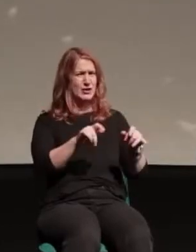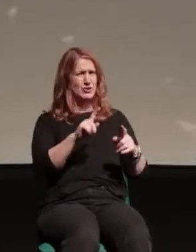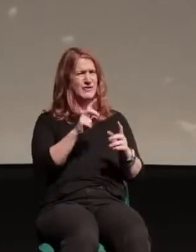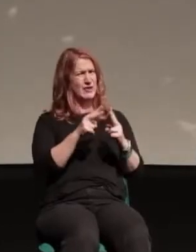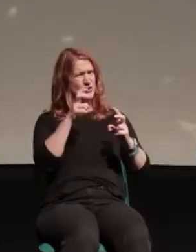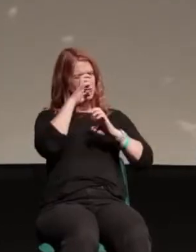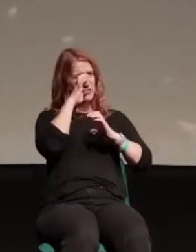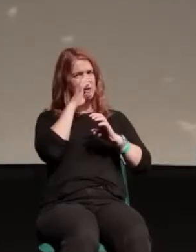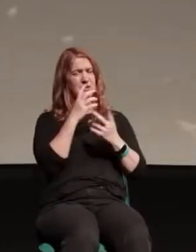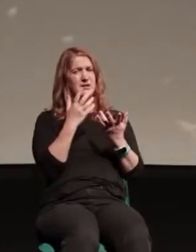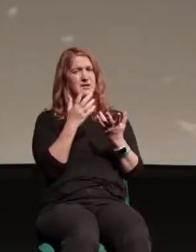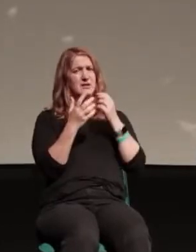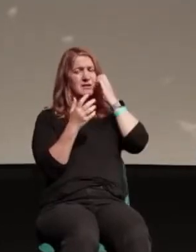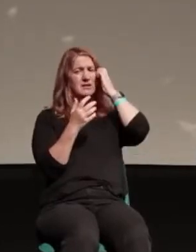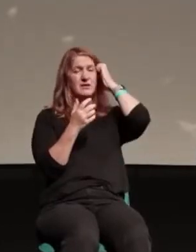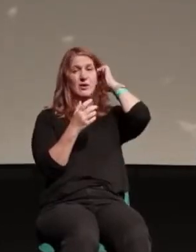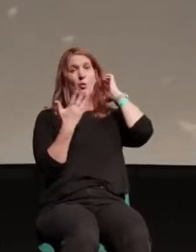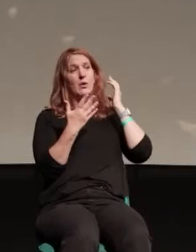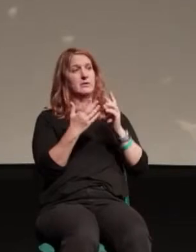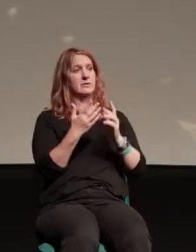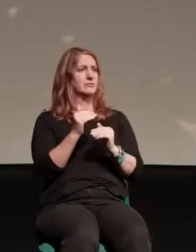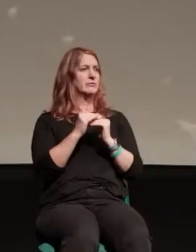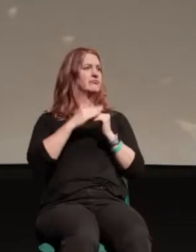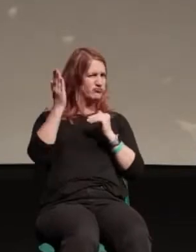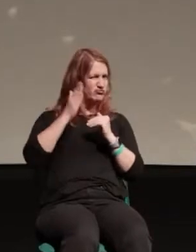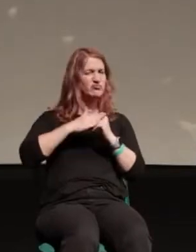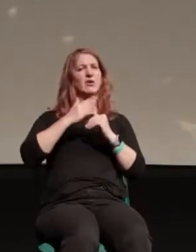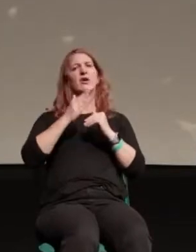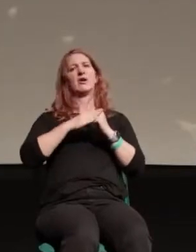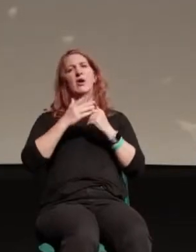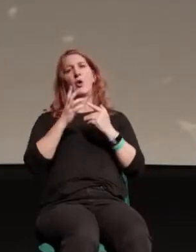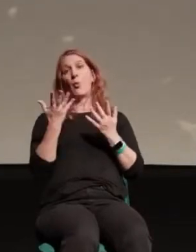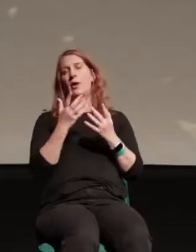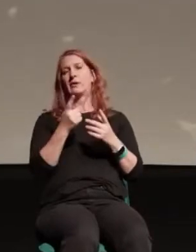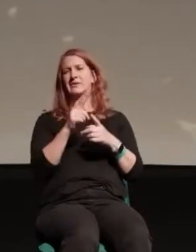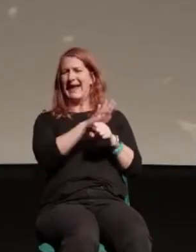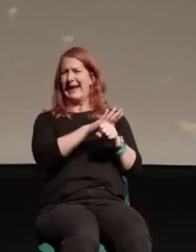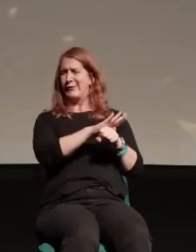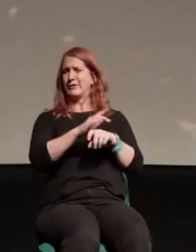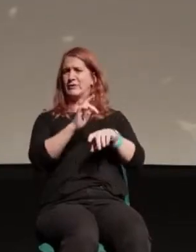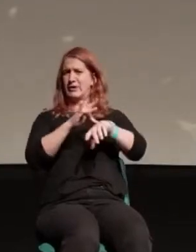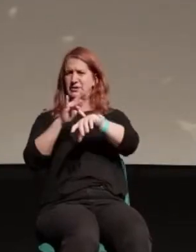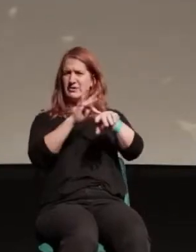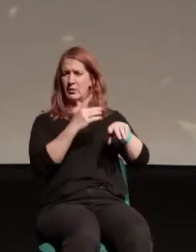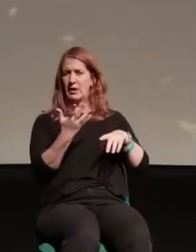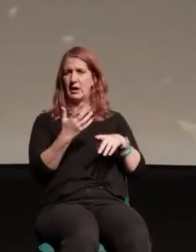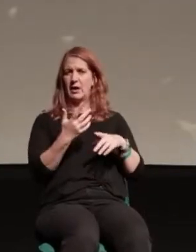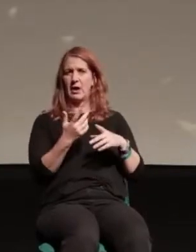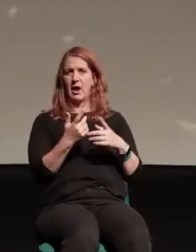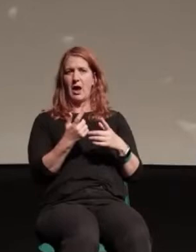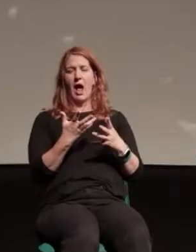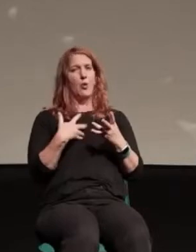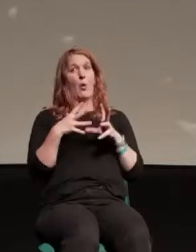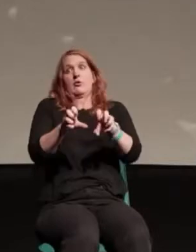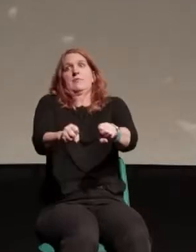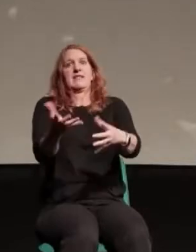restrictive? And, what we heard centered around a few areas, and I don't want to take over this conversation or anything, but I